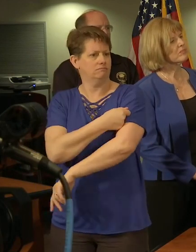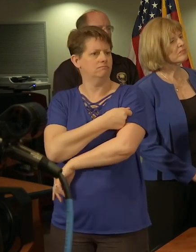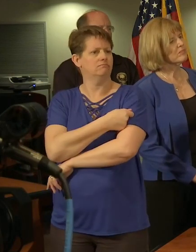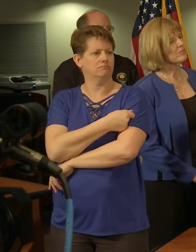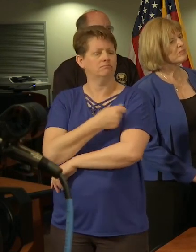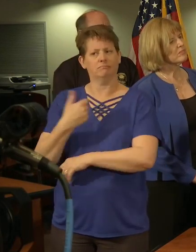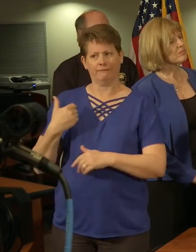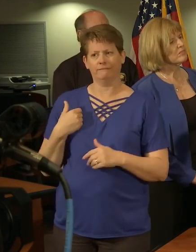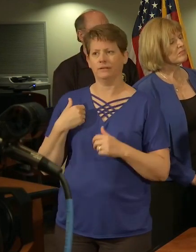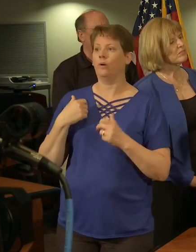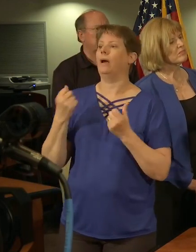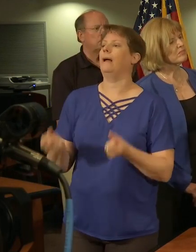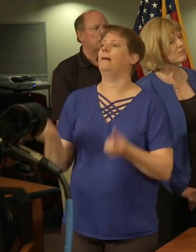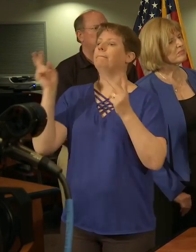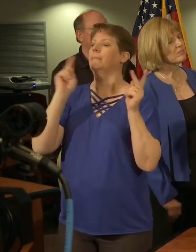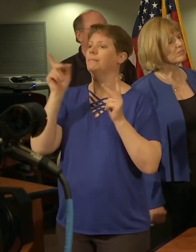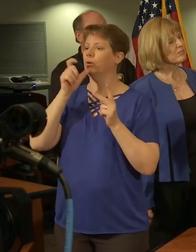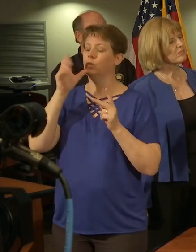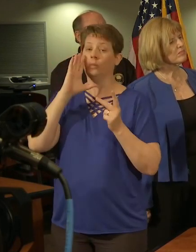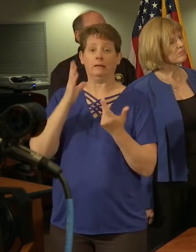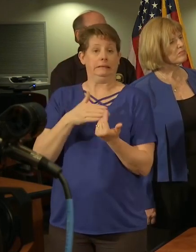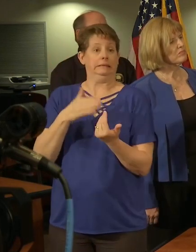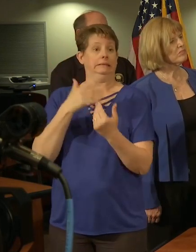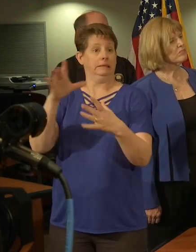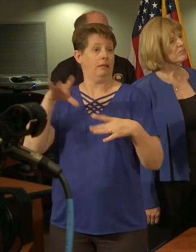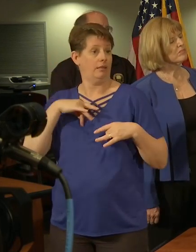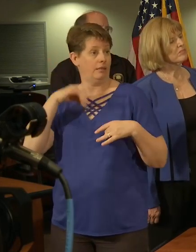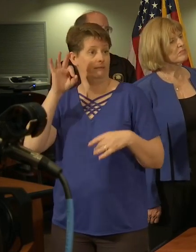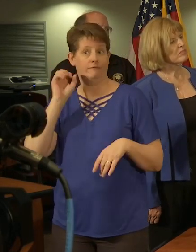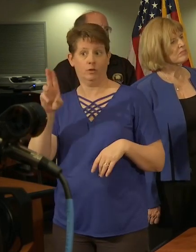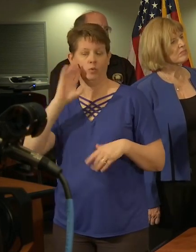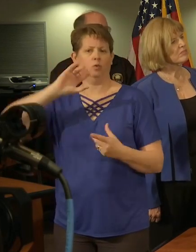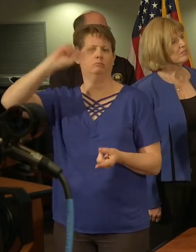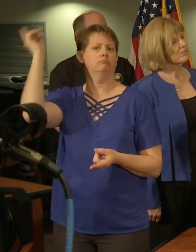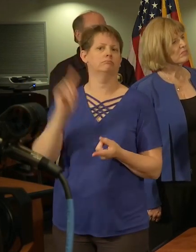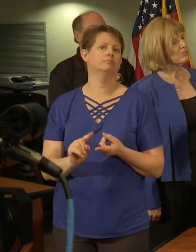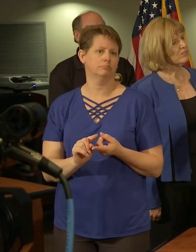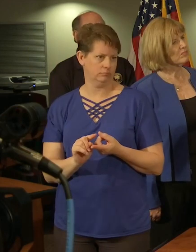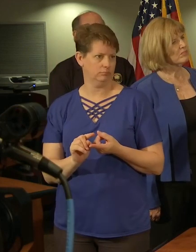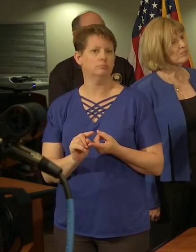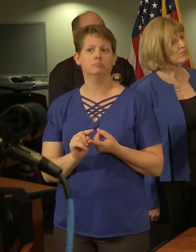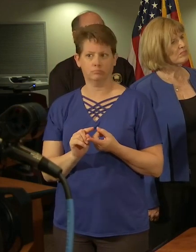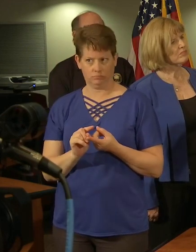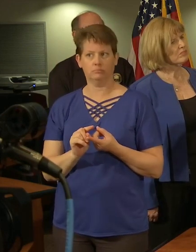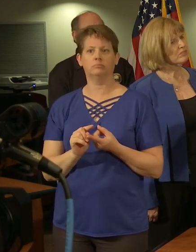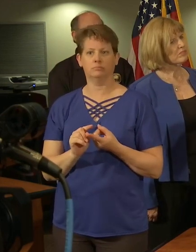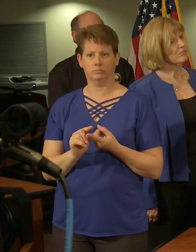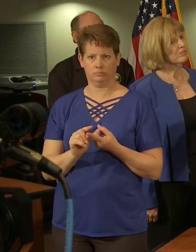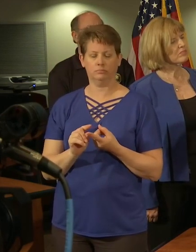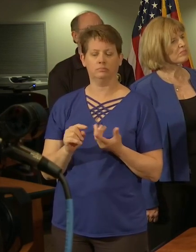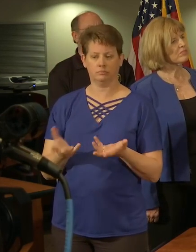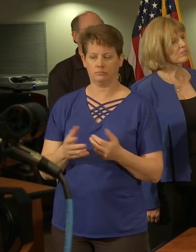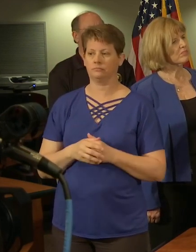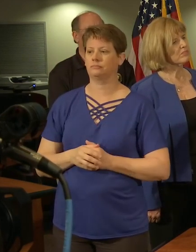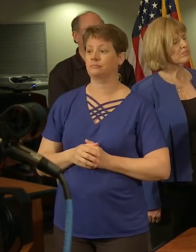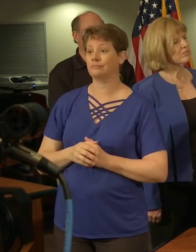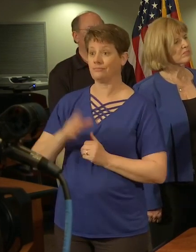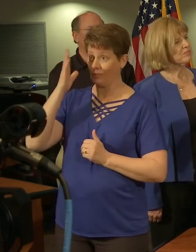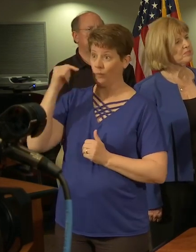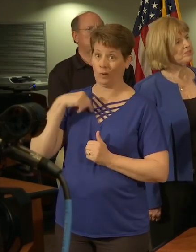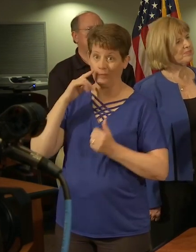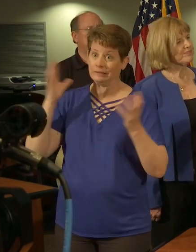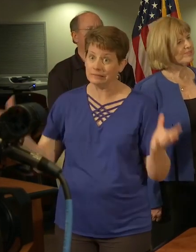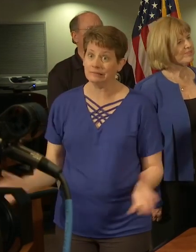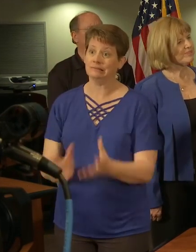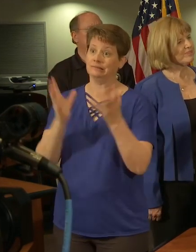the number of people in the population who are susceptible to flu is dramatically reduced by the vaccine. And that's why we strongly